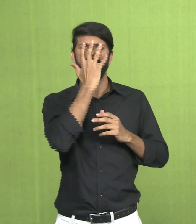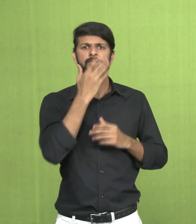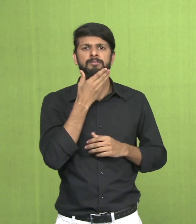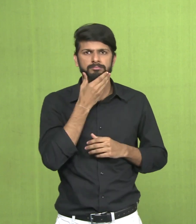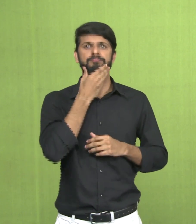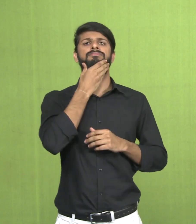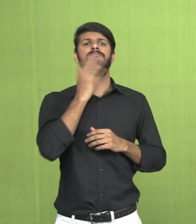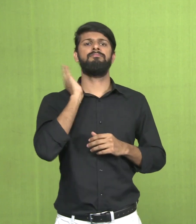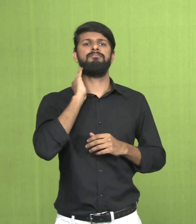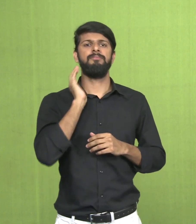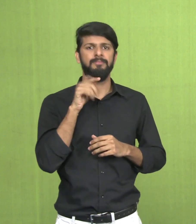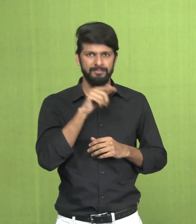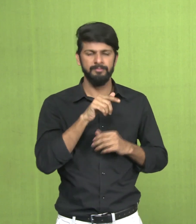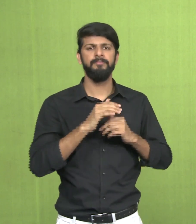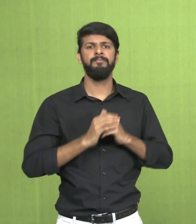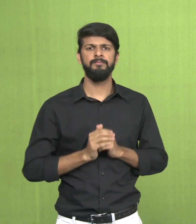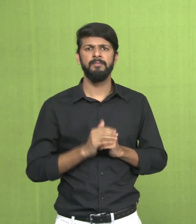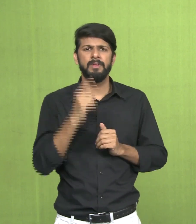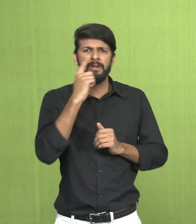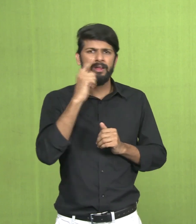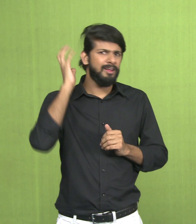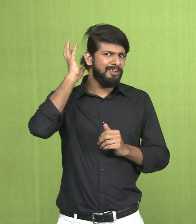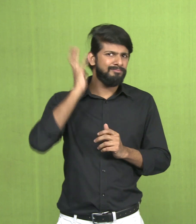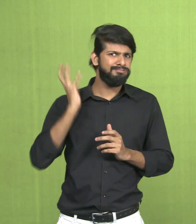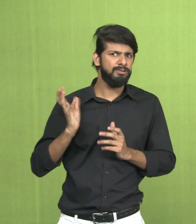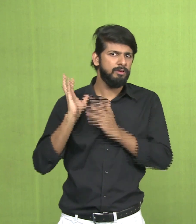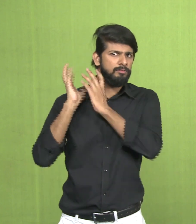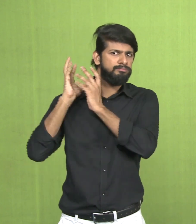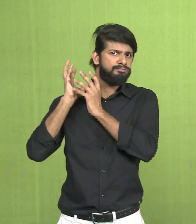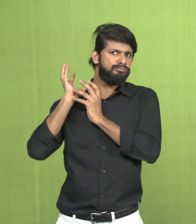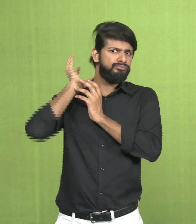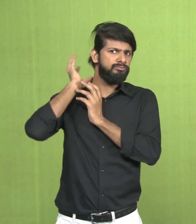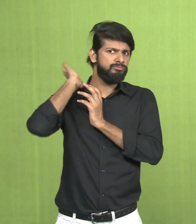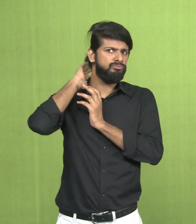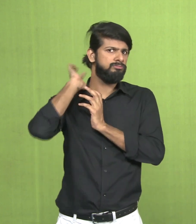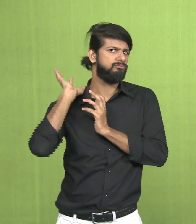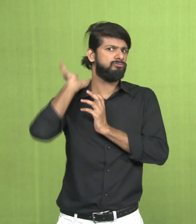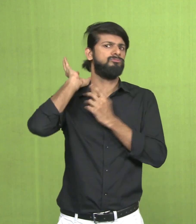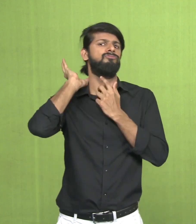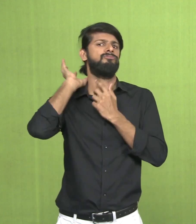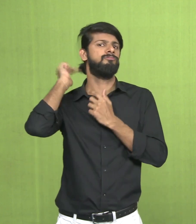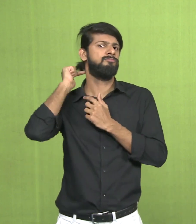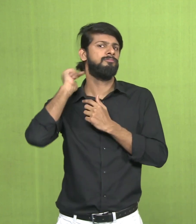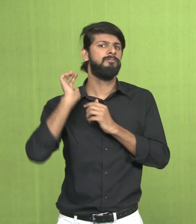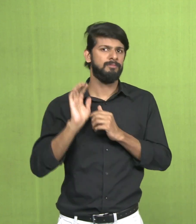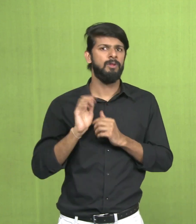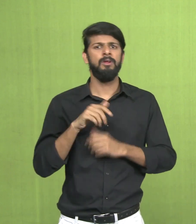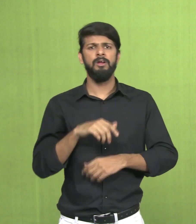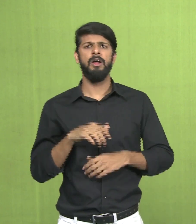the head slightly tilted backwards, her curly hair arranged in a bun at